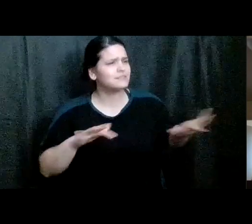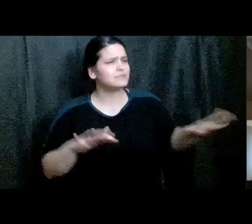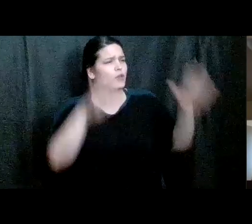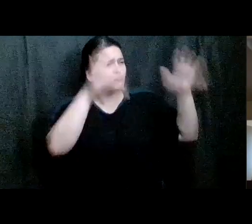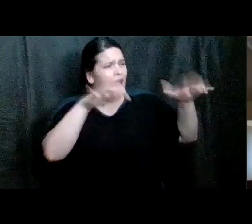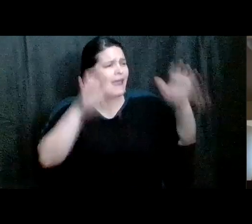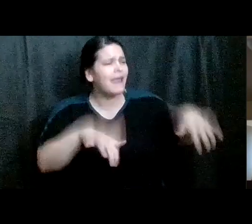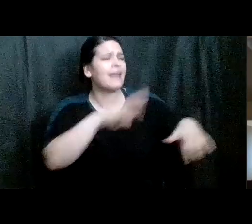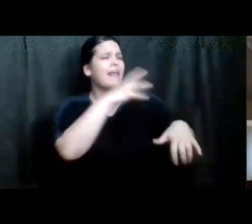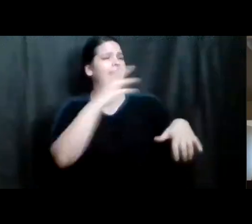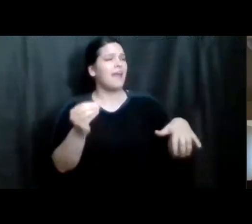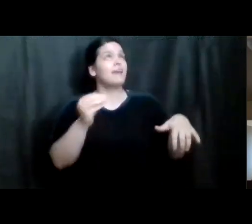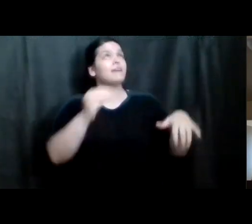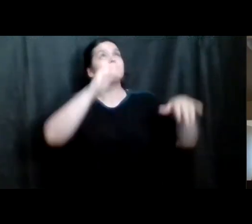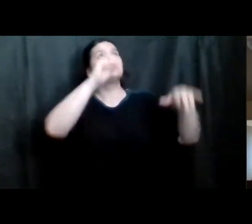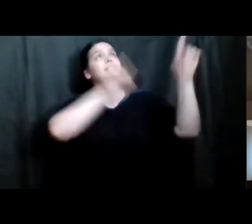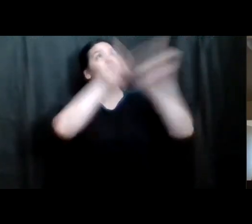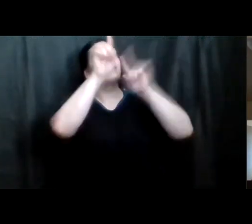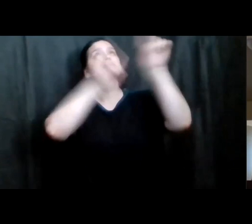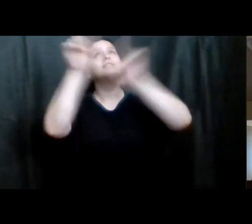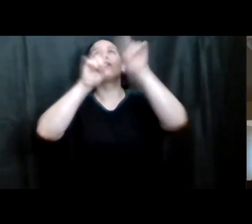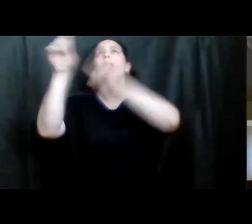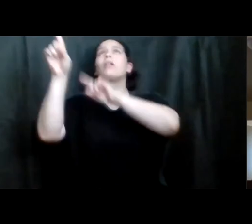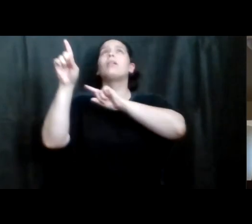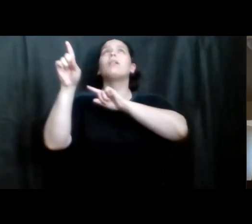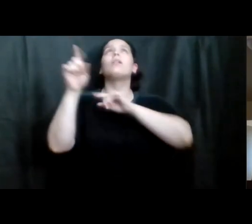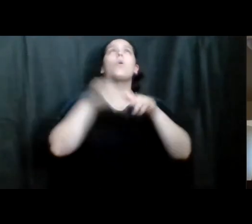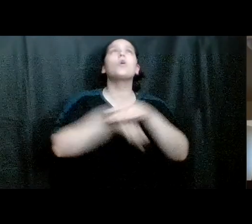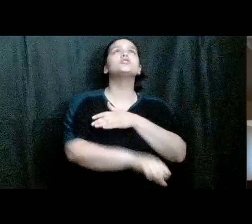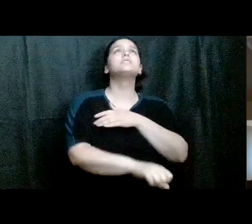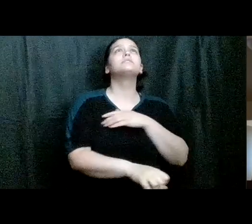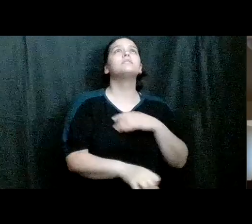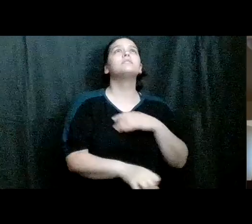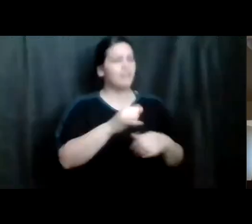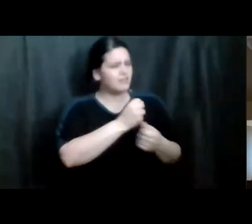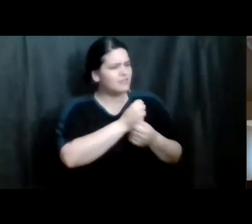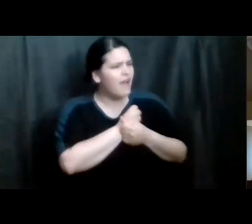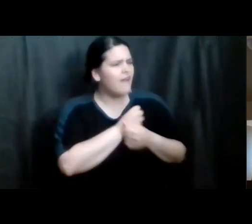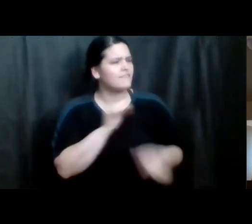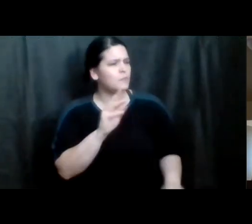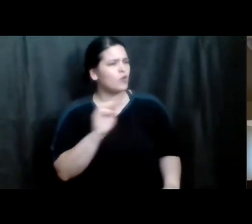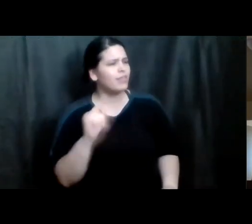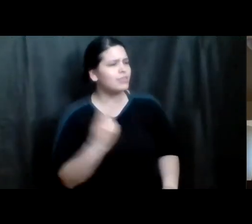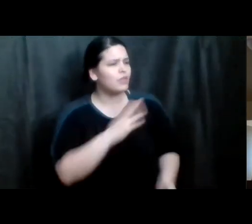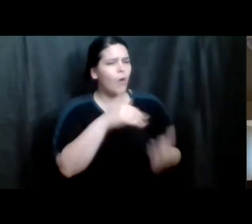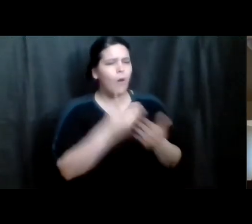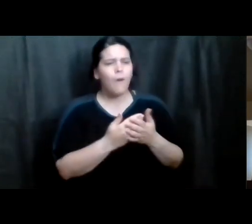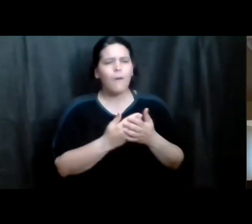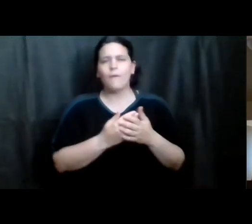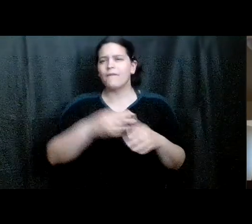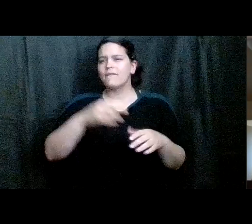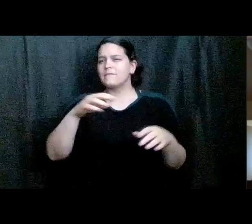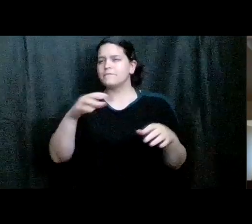that cultivated and loved amaranth. All violet, magenta, rainforest, green, purple